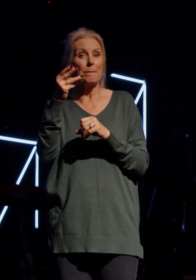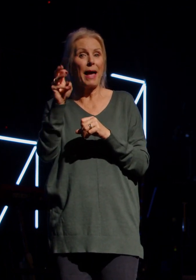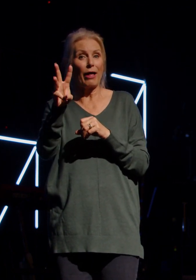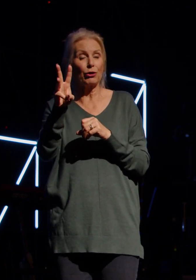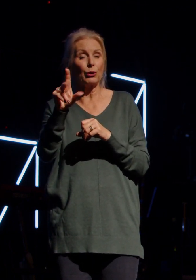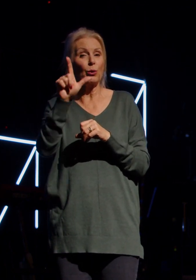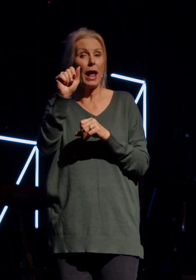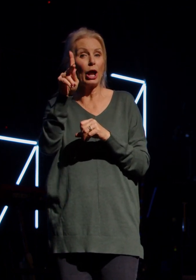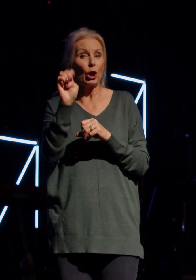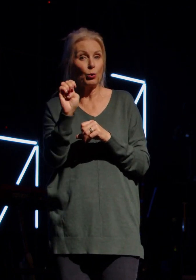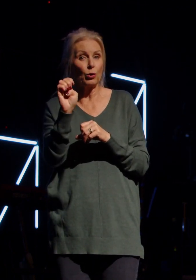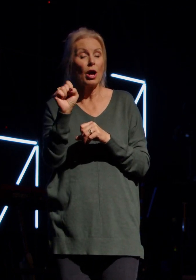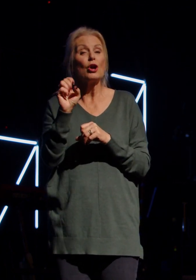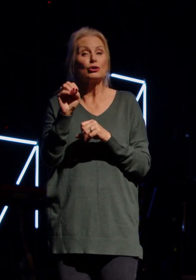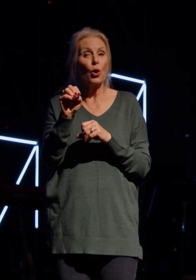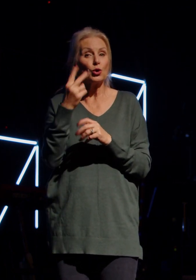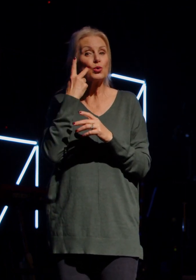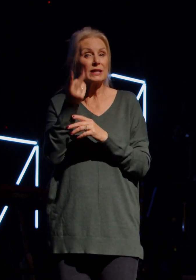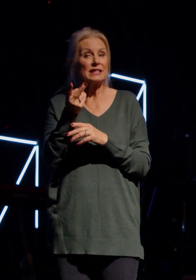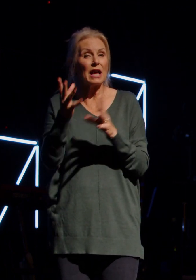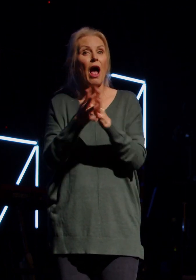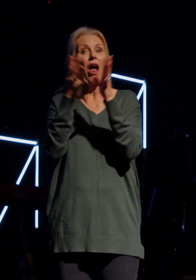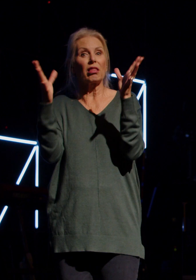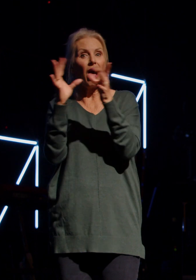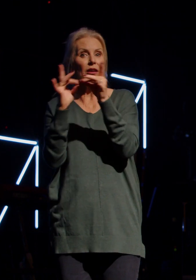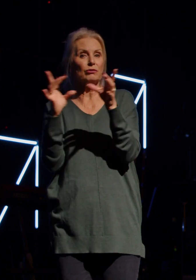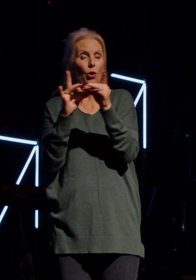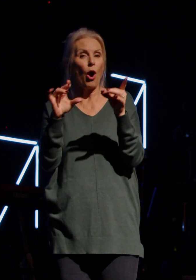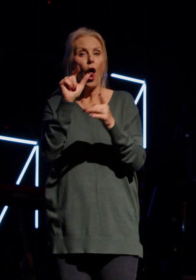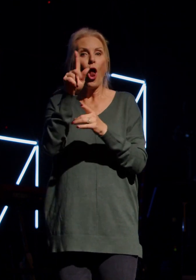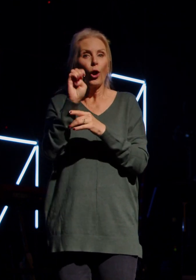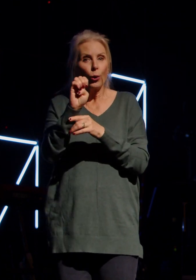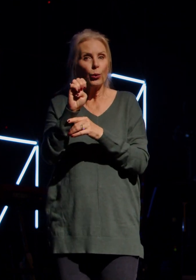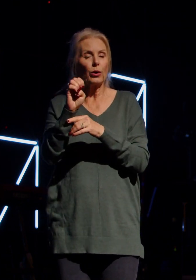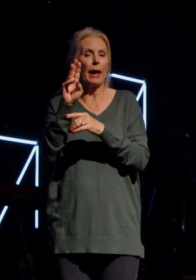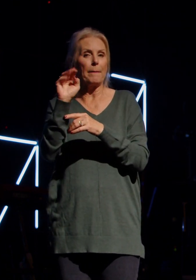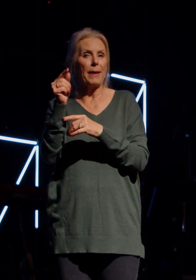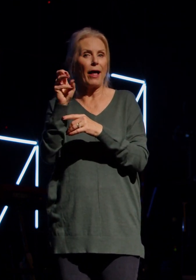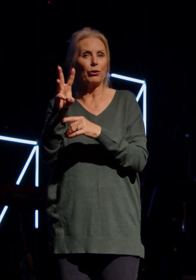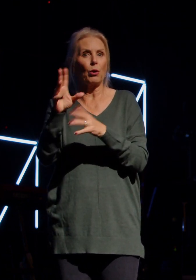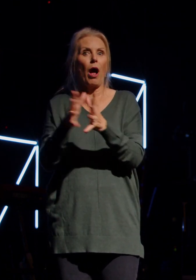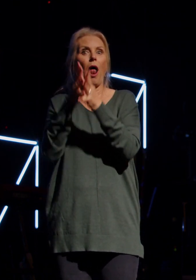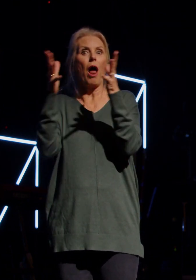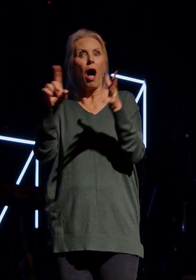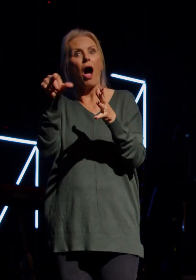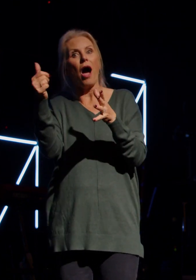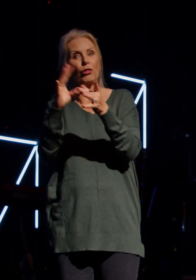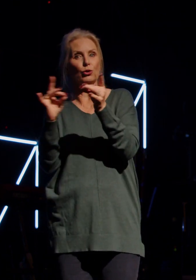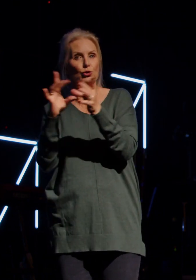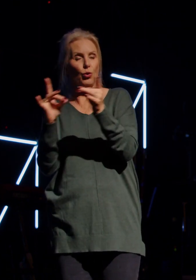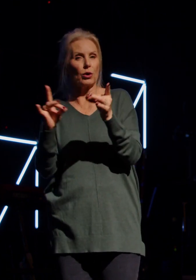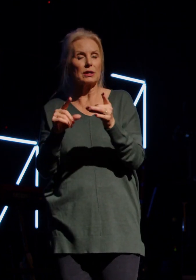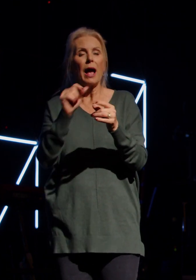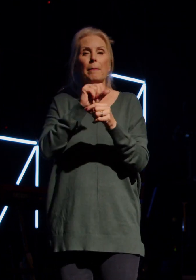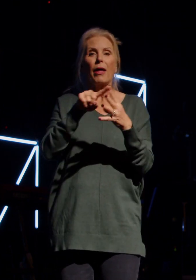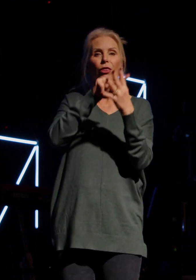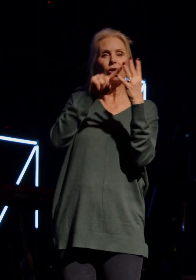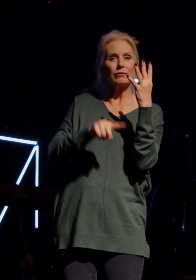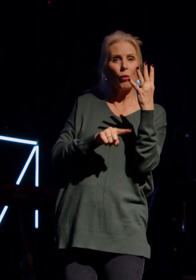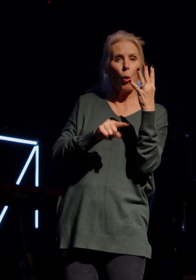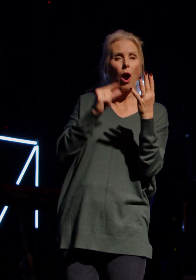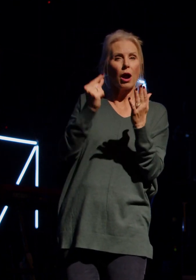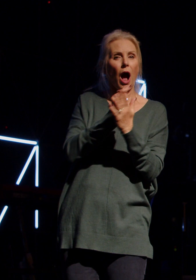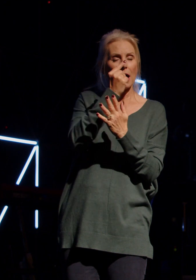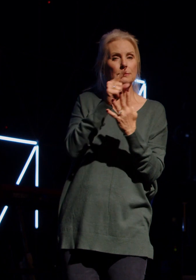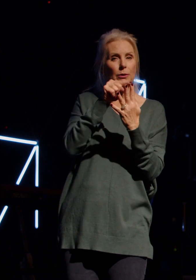you want to read Matthew, you're going to hear a bunch of other stories. You're going to read Luke and a bunch of other stories. Now, even just regards to the Gospels, there's four Gospels, Matthew, Mark,